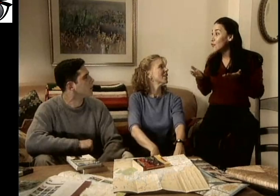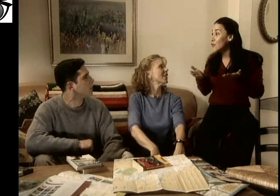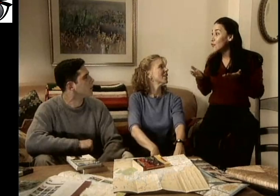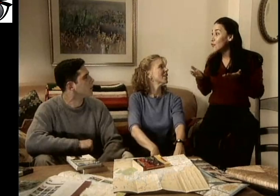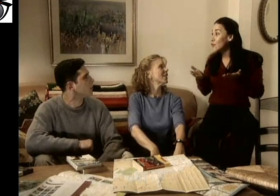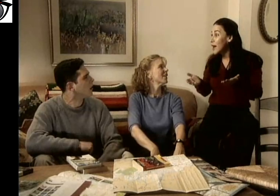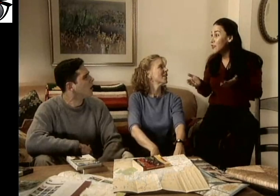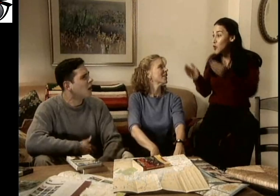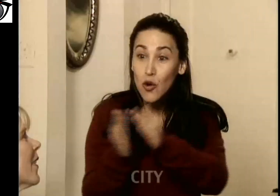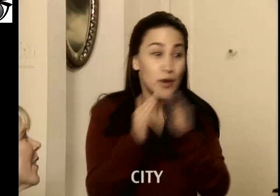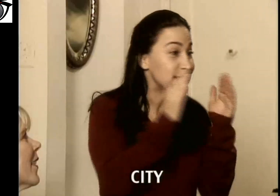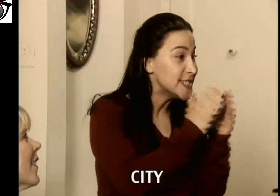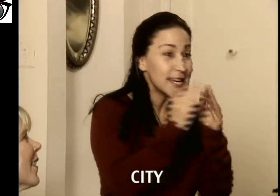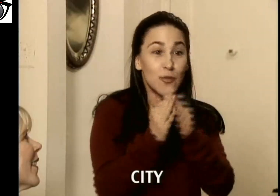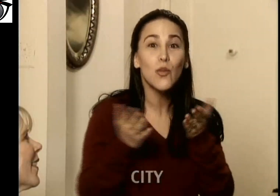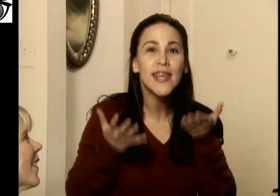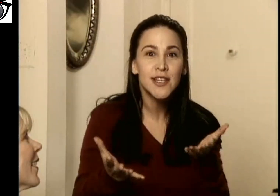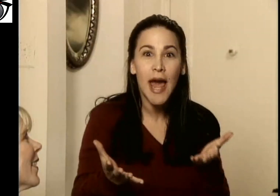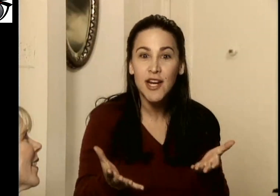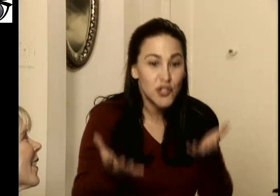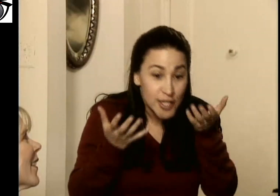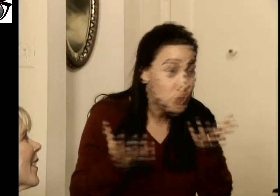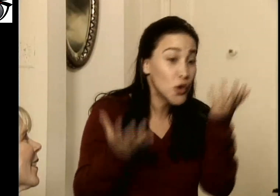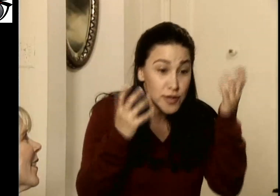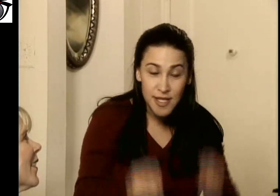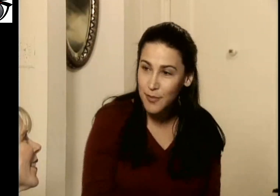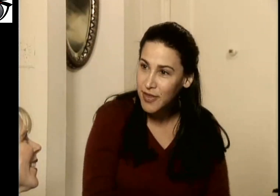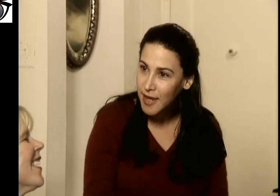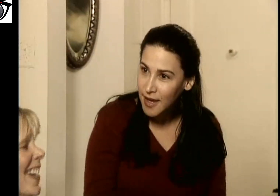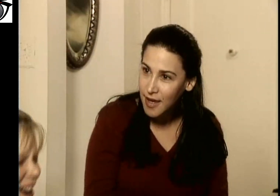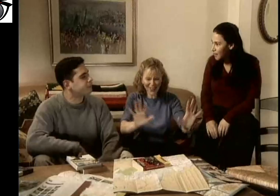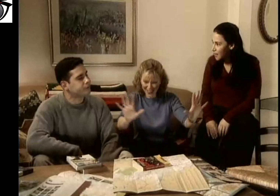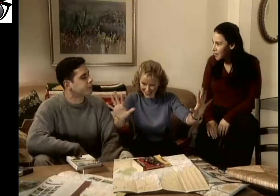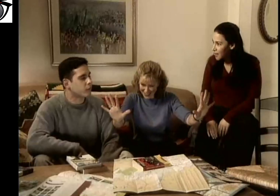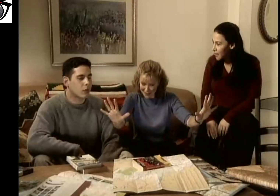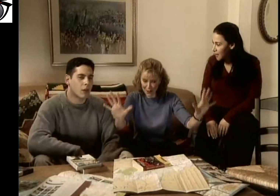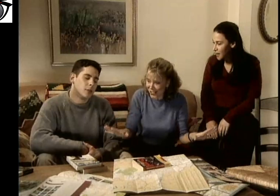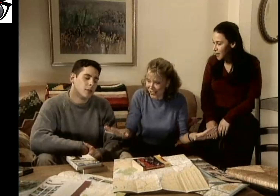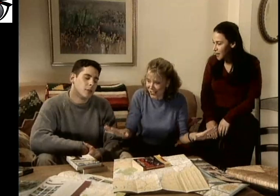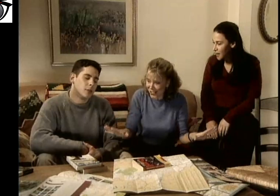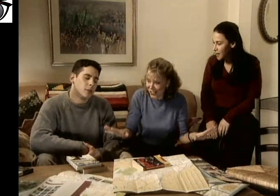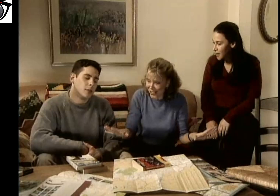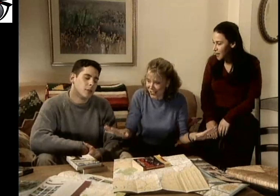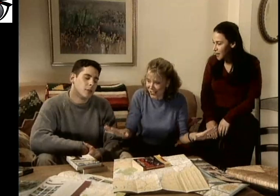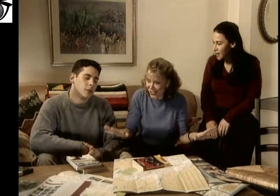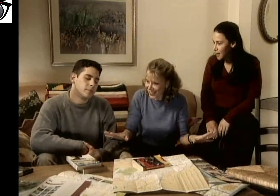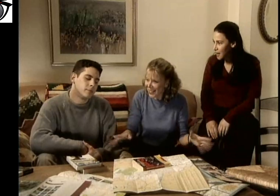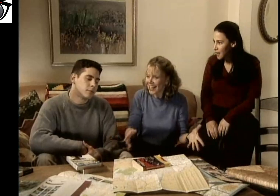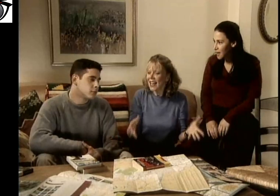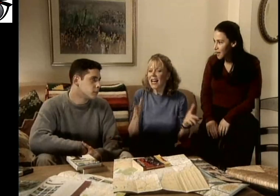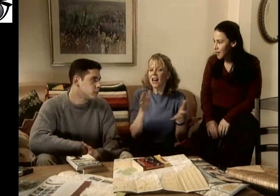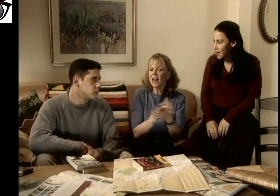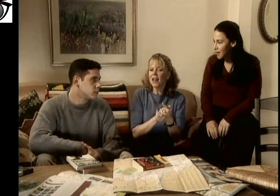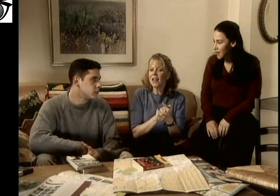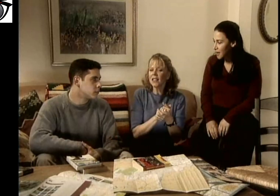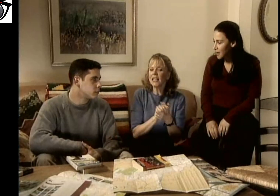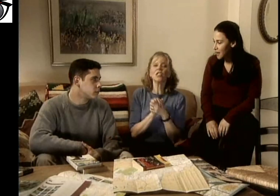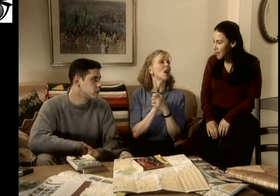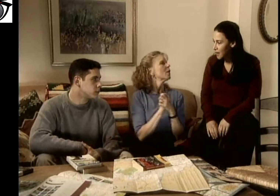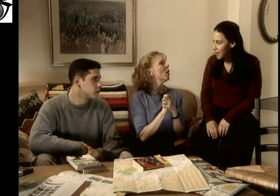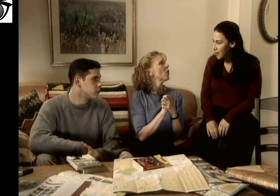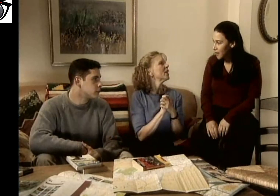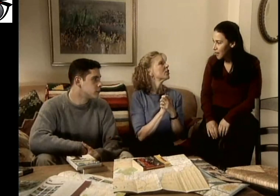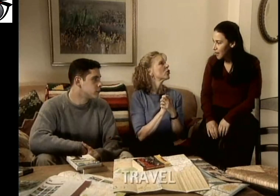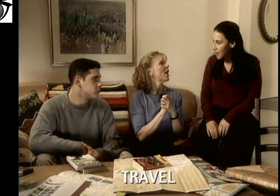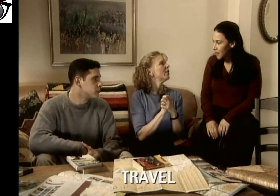from a car window. I'd rather go to a city where we can actually do something. Okay, listen, before we make our decision,